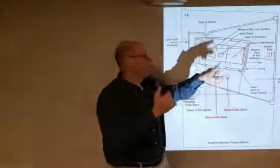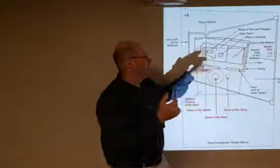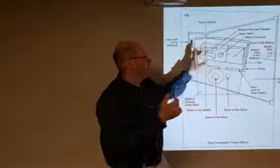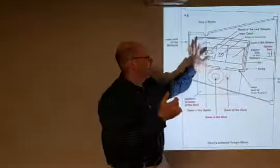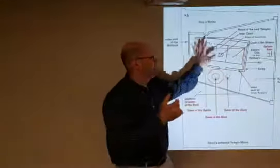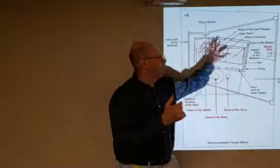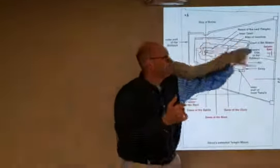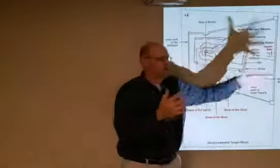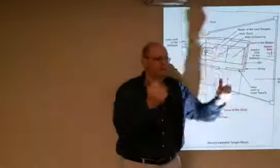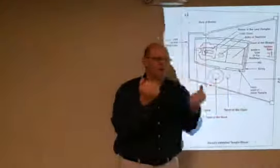labeled.